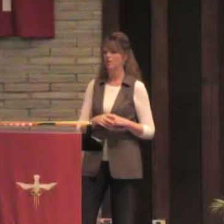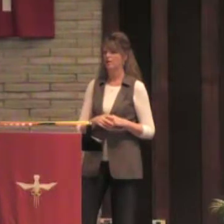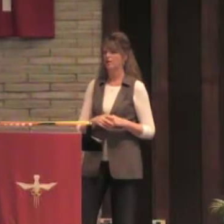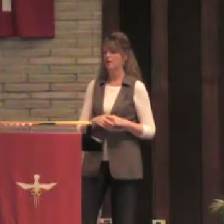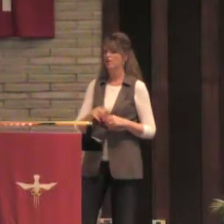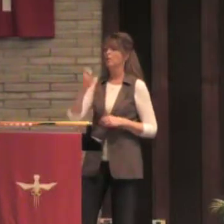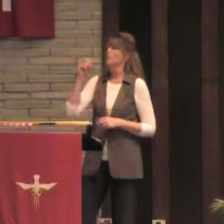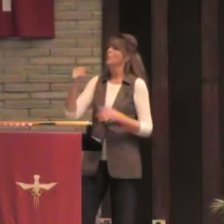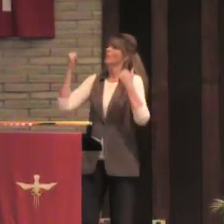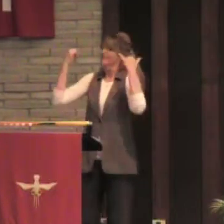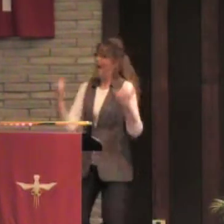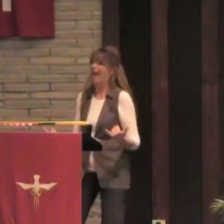verse 34.